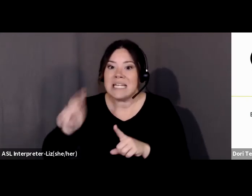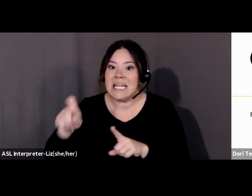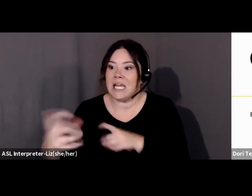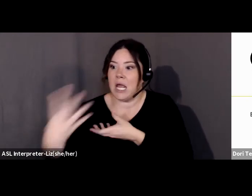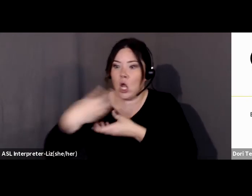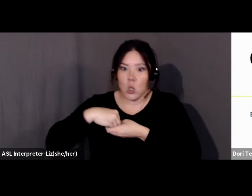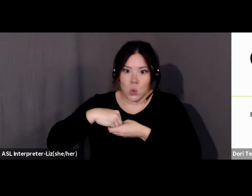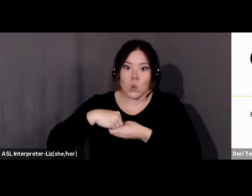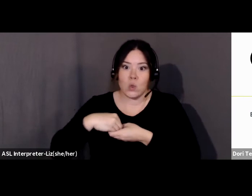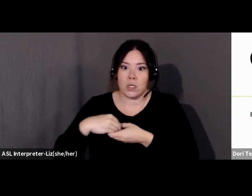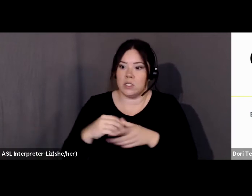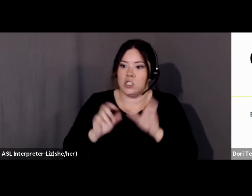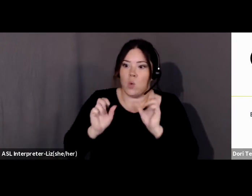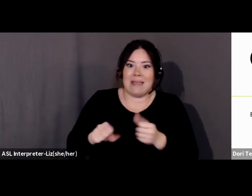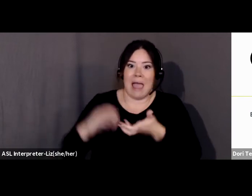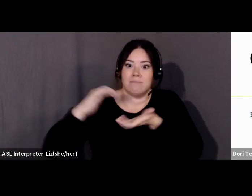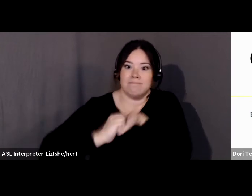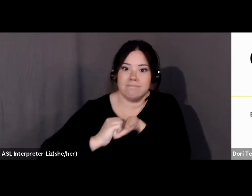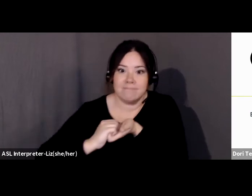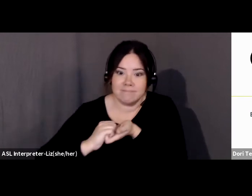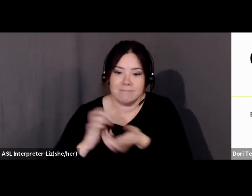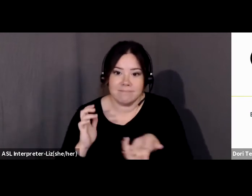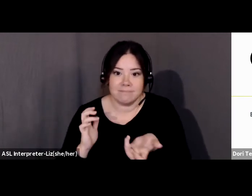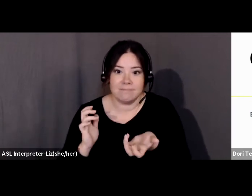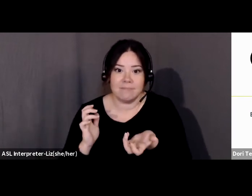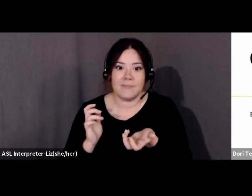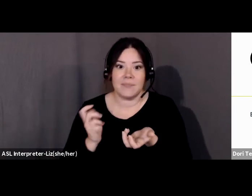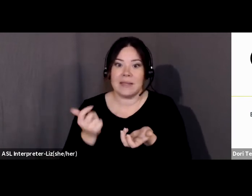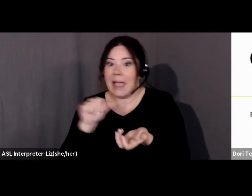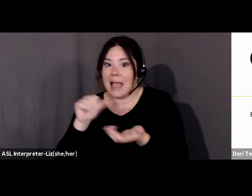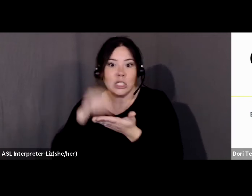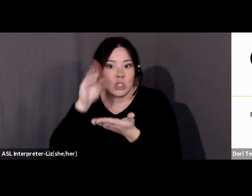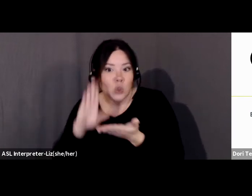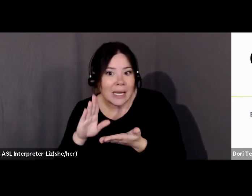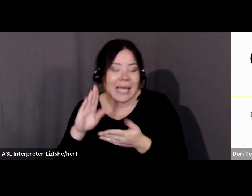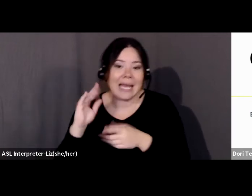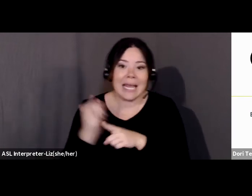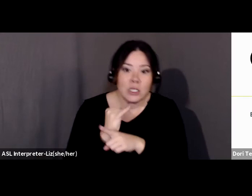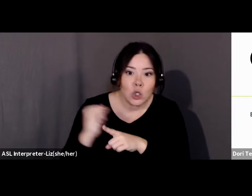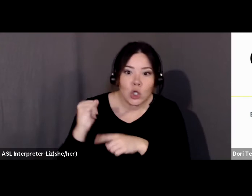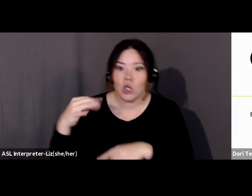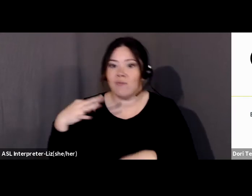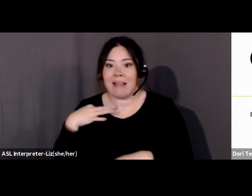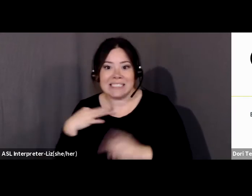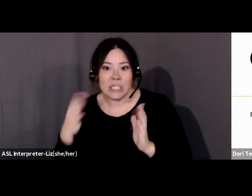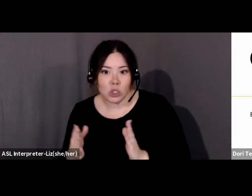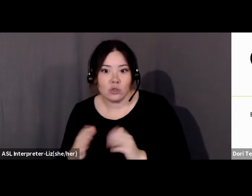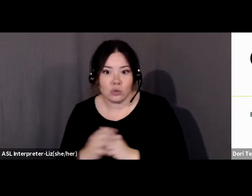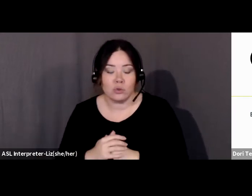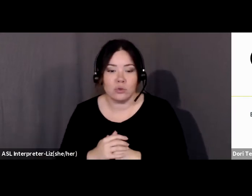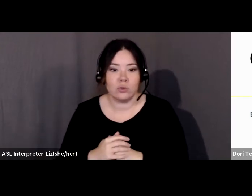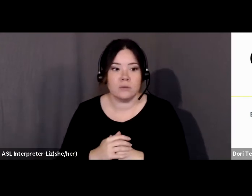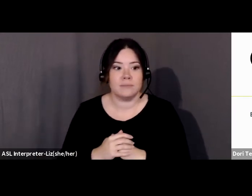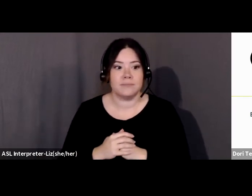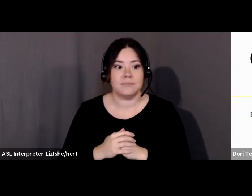we can work together. And any students, interns, and volunteers. Identify how